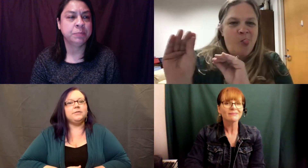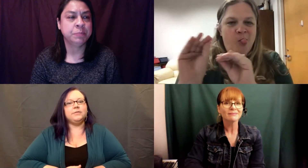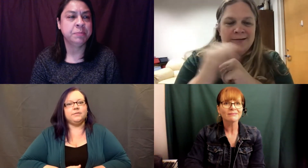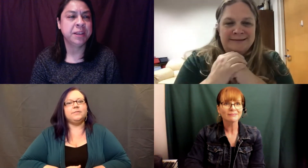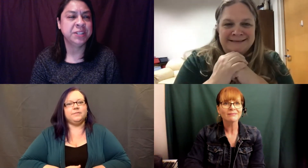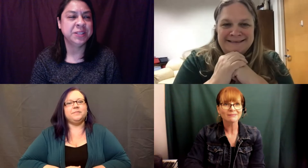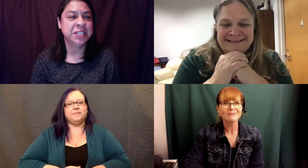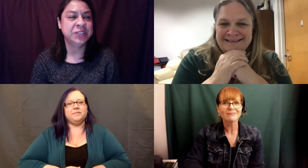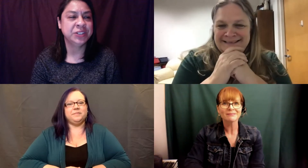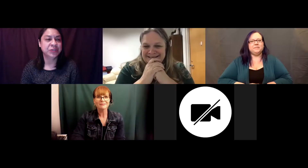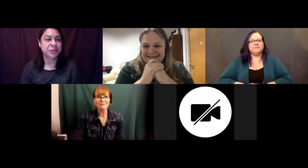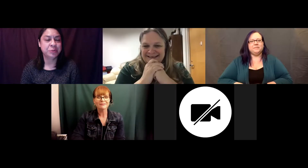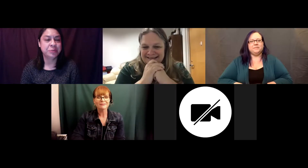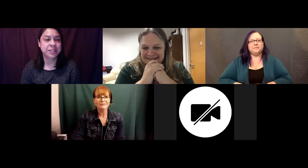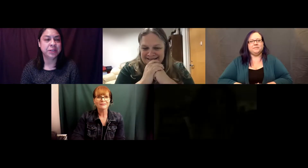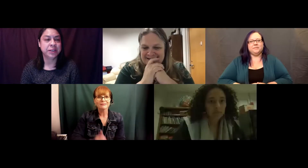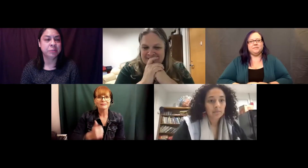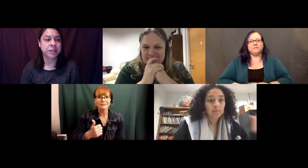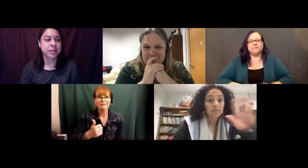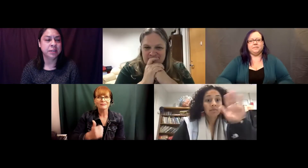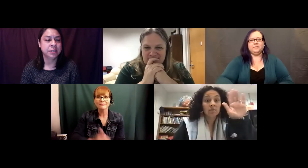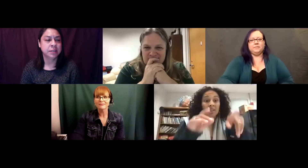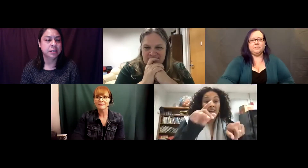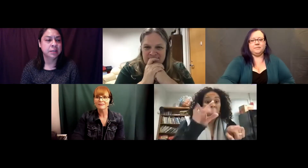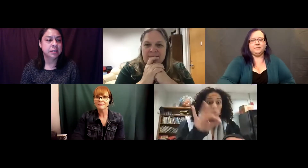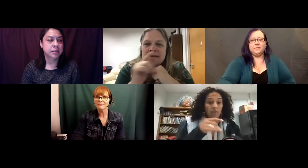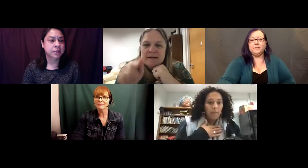Just be patient with us, just a few more minutes. We're getting everybody.